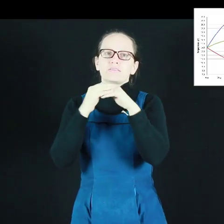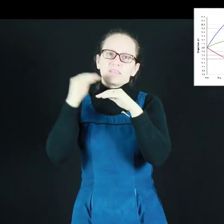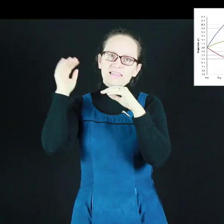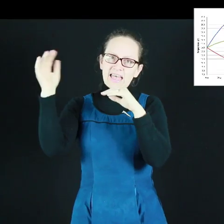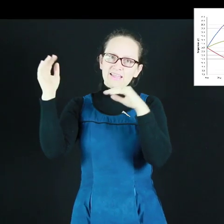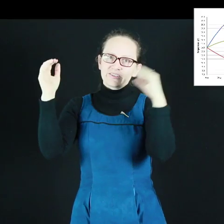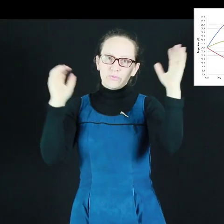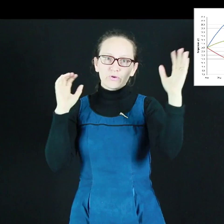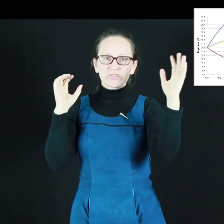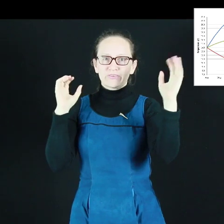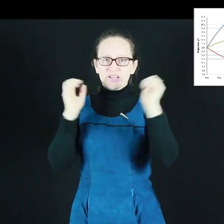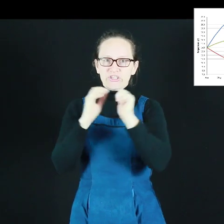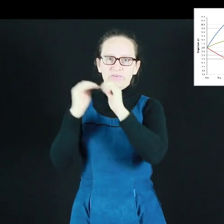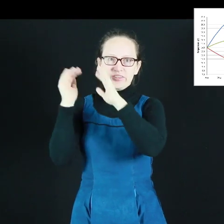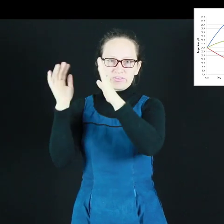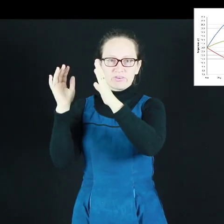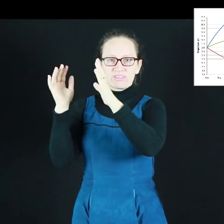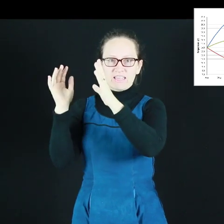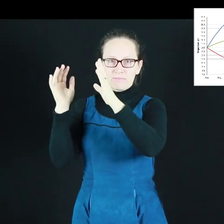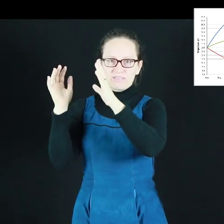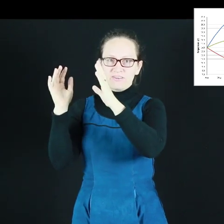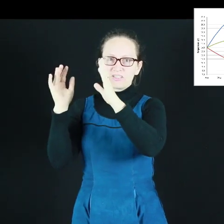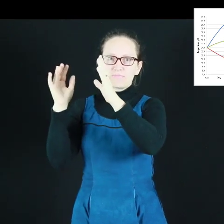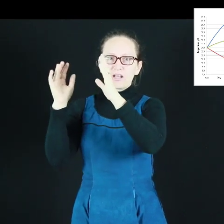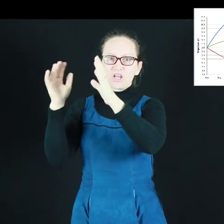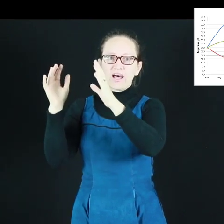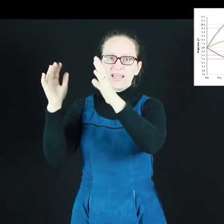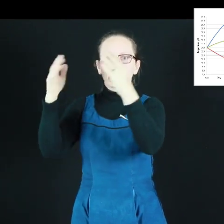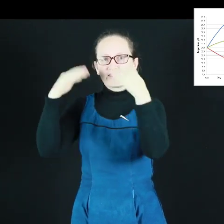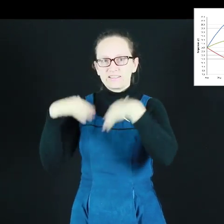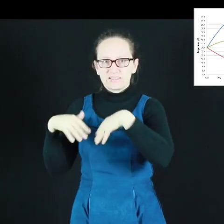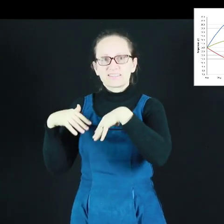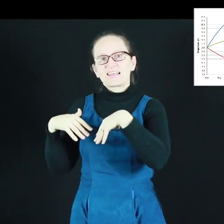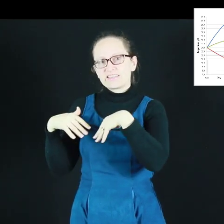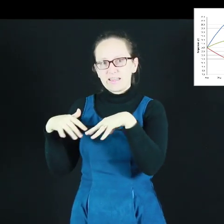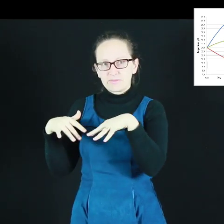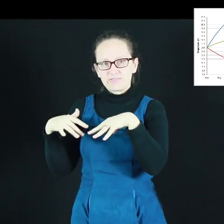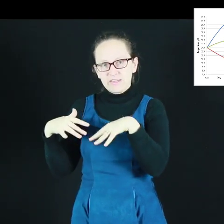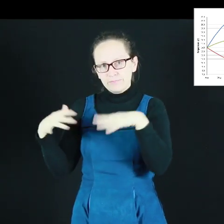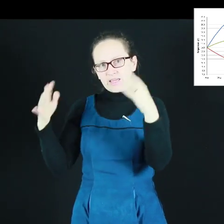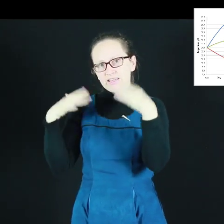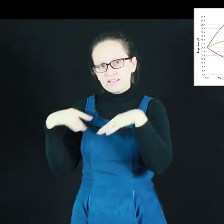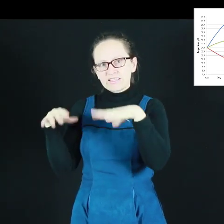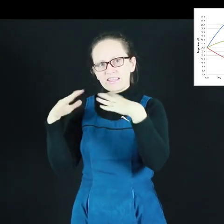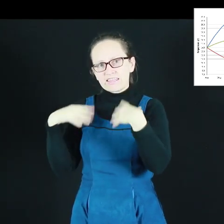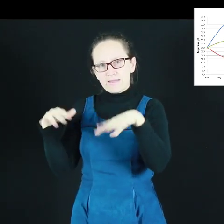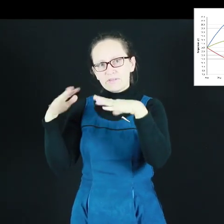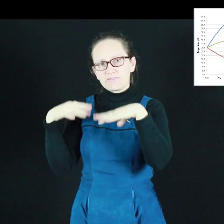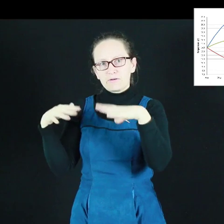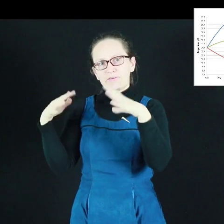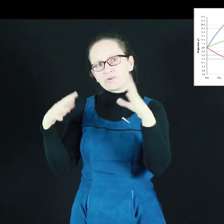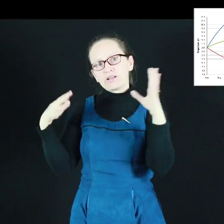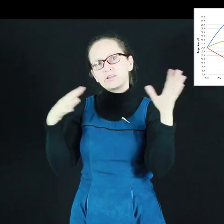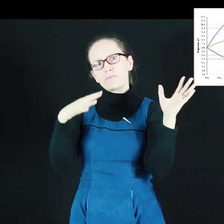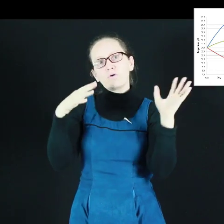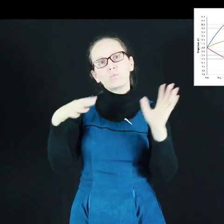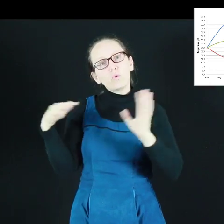The land-to-water ratio in the northern hemisphere is much higher than in the southern hemisphere. In the southern hemisphere, we've got a lot more